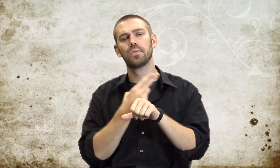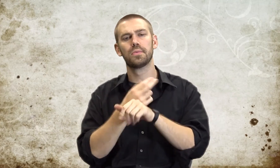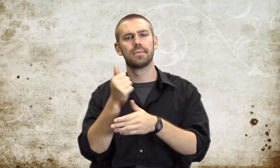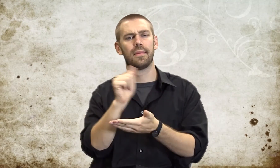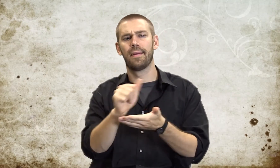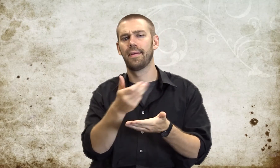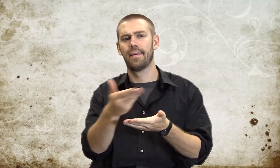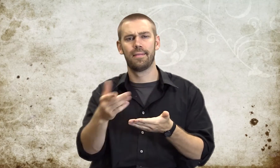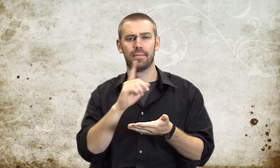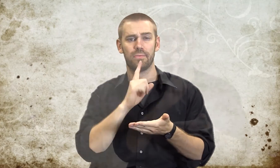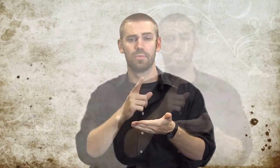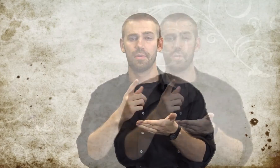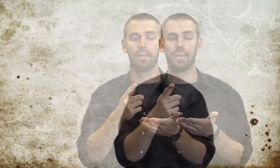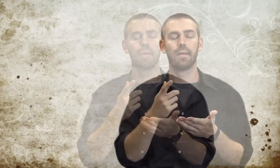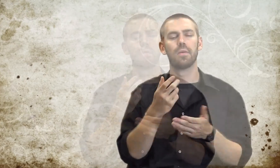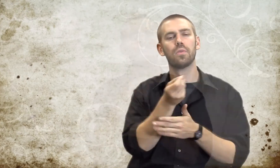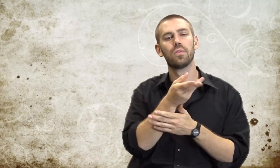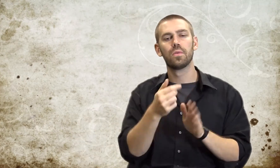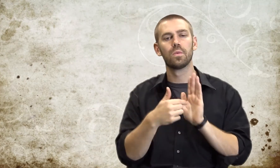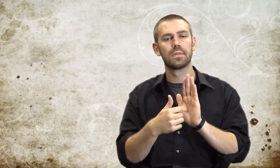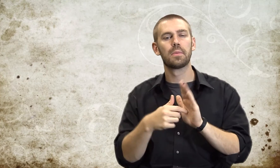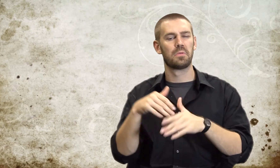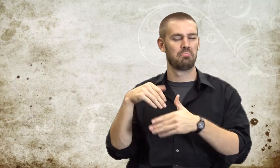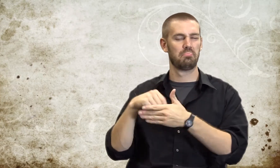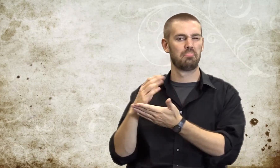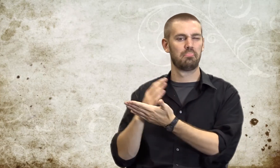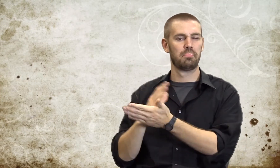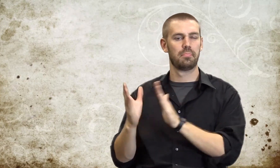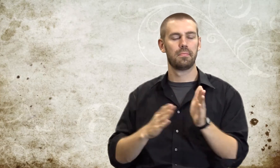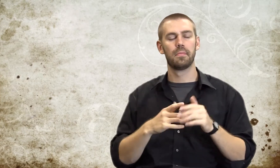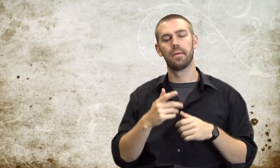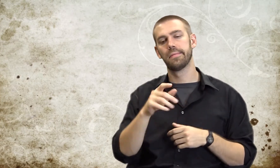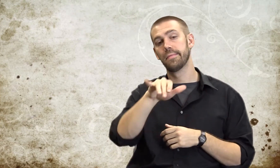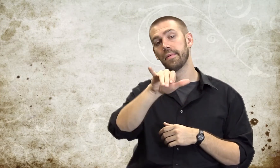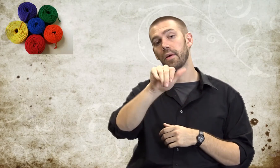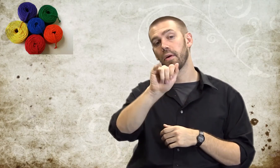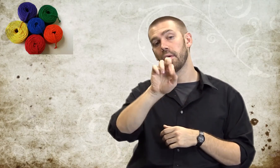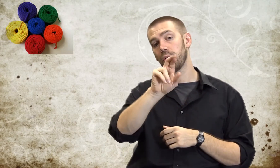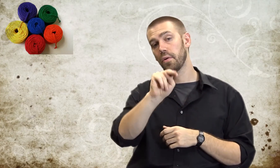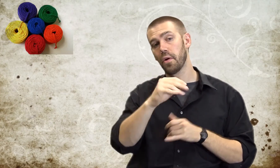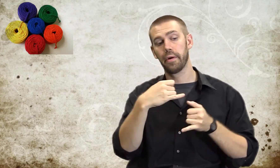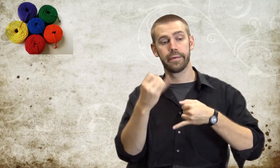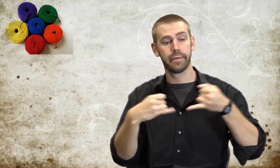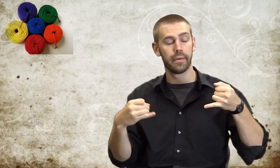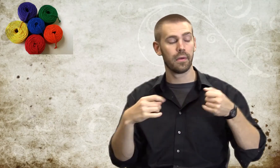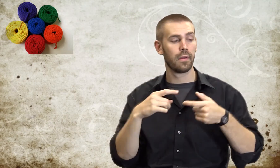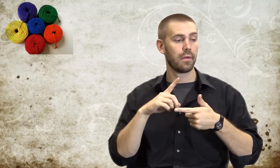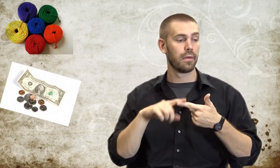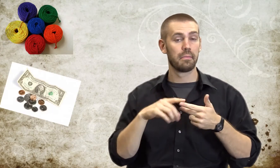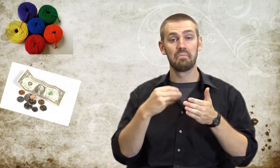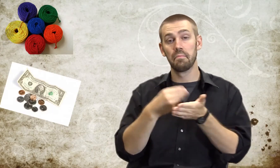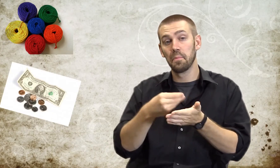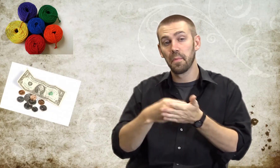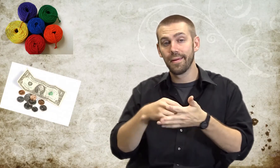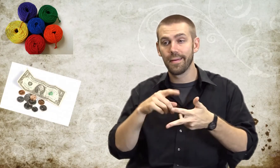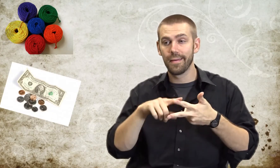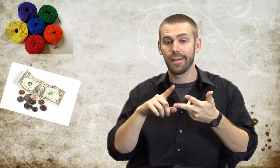And really, you can use any sort of household thing. A few examples that you'll see in the lesson plan are yarn, possibly